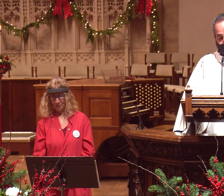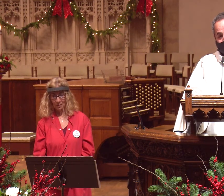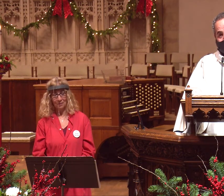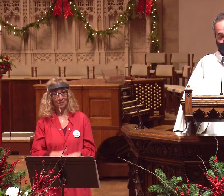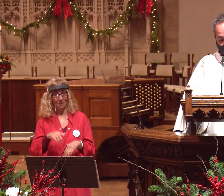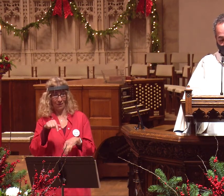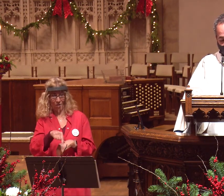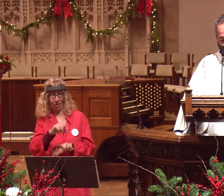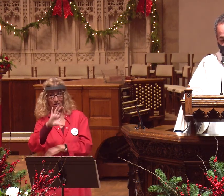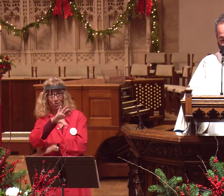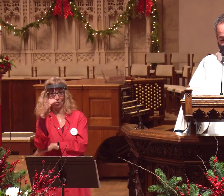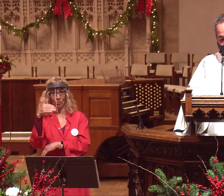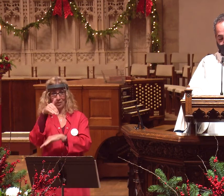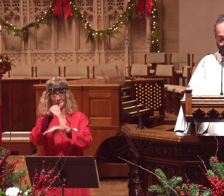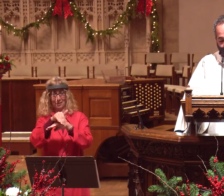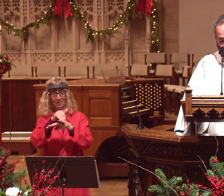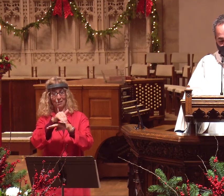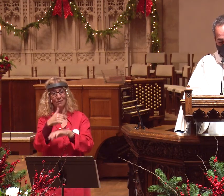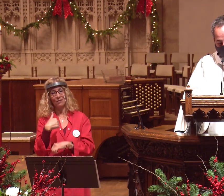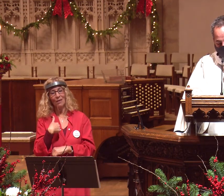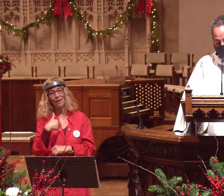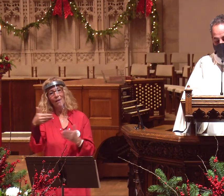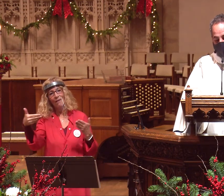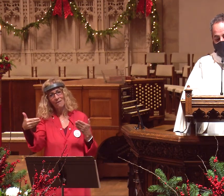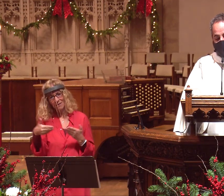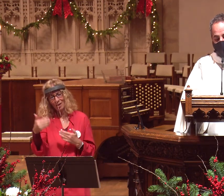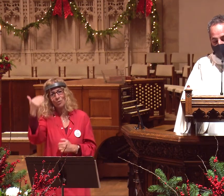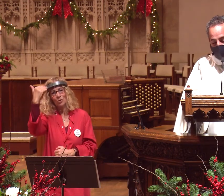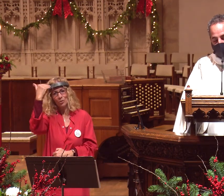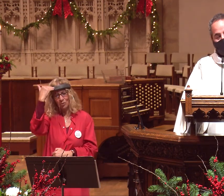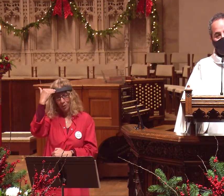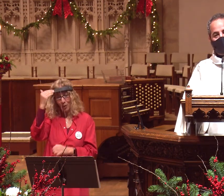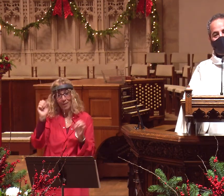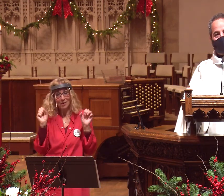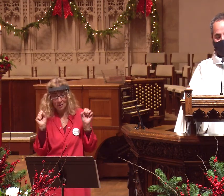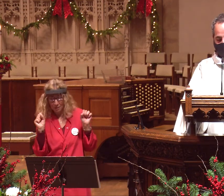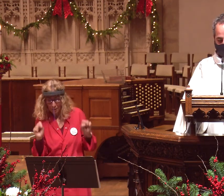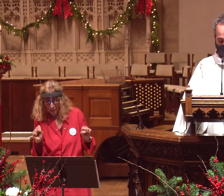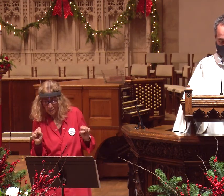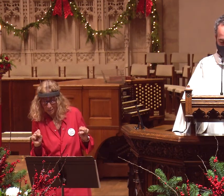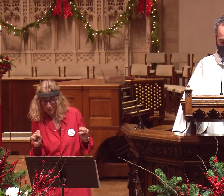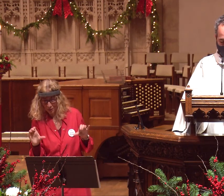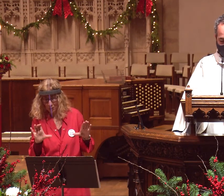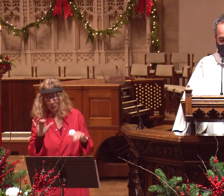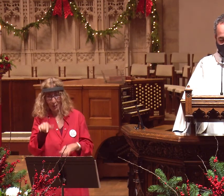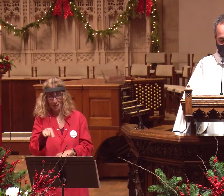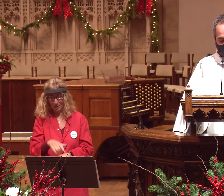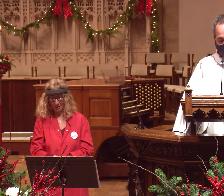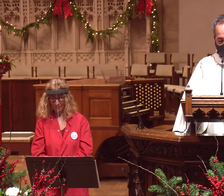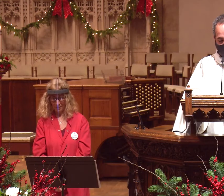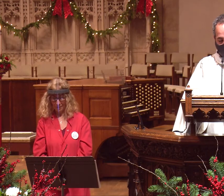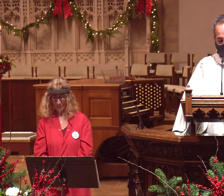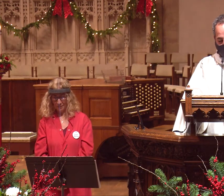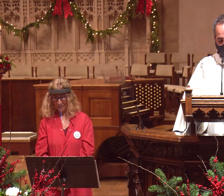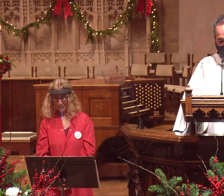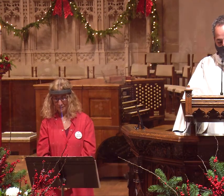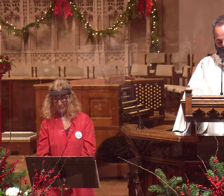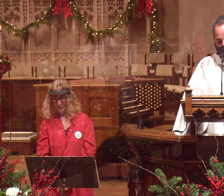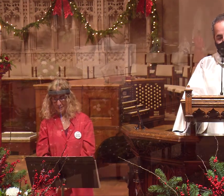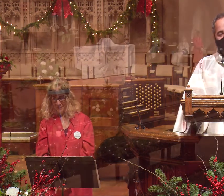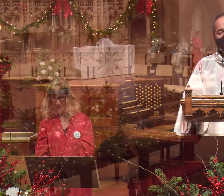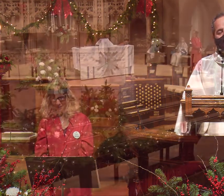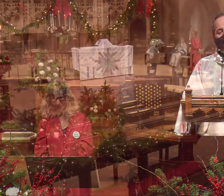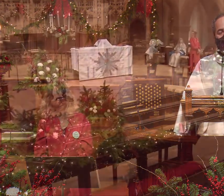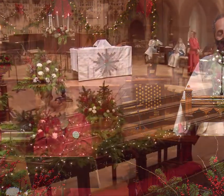On this Christmas Eve, I invite you to know that it is possible to do this. En esta noche buena, los invito a que